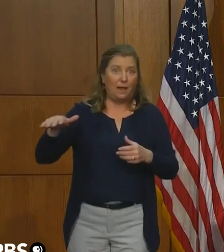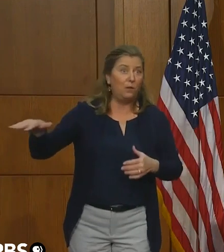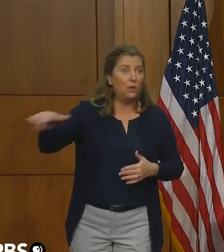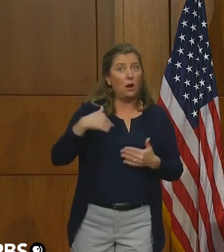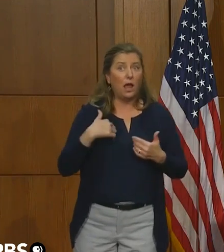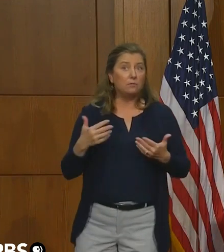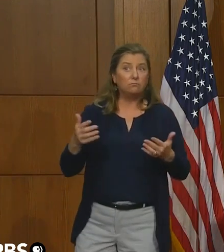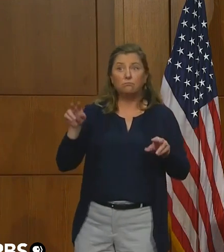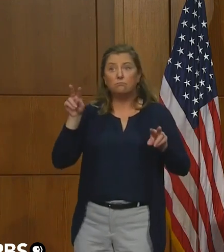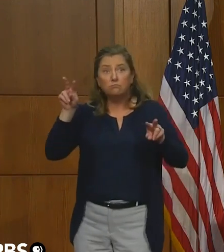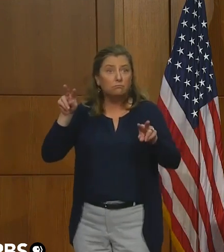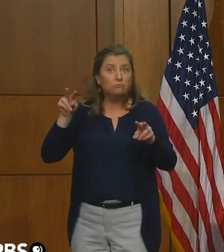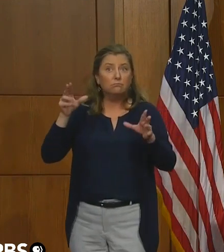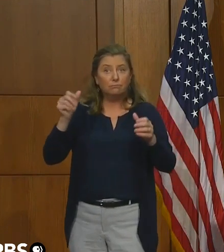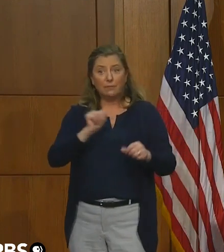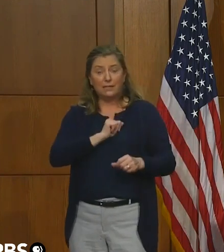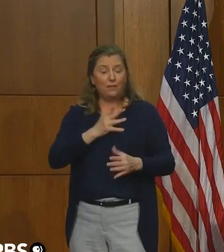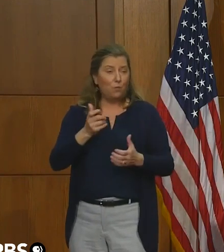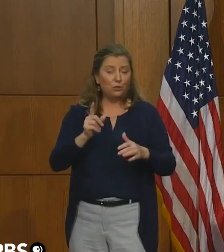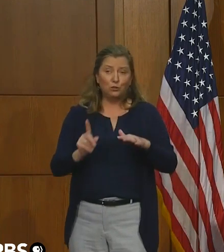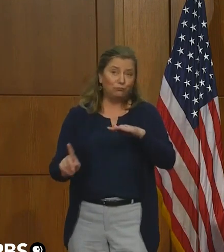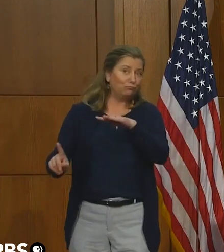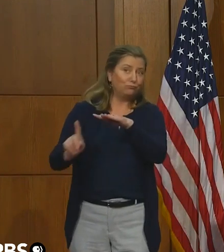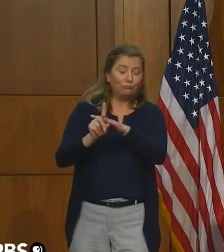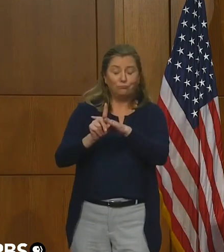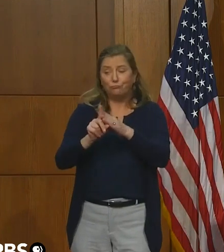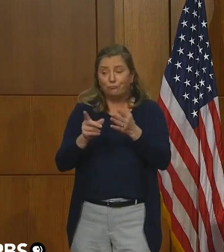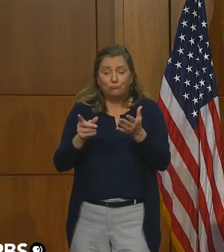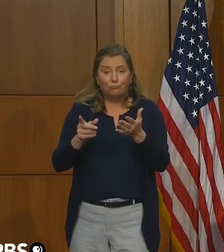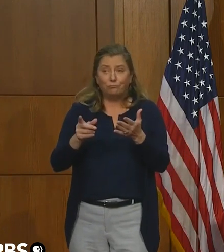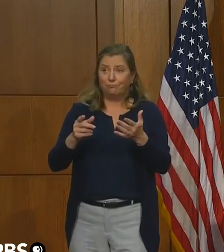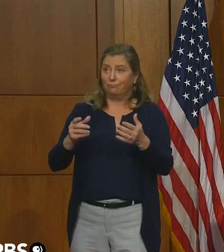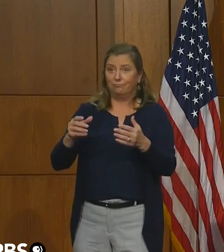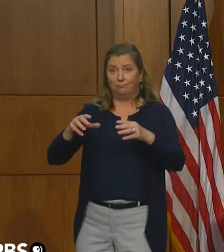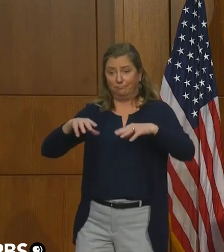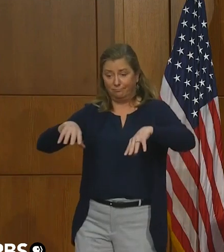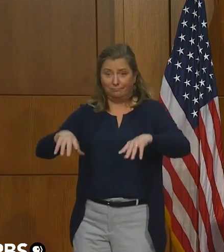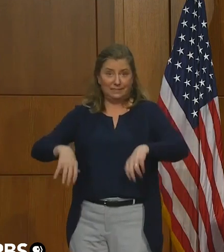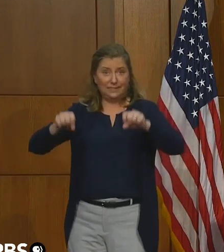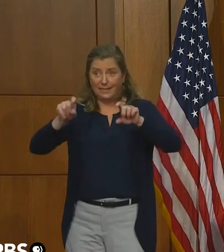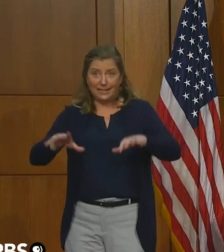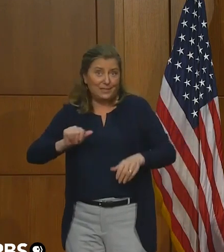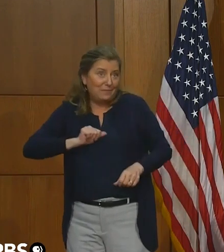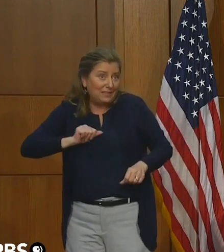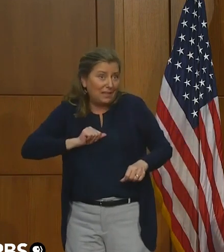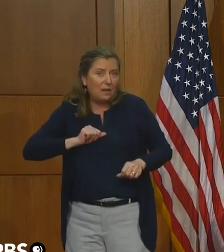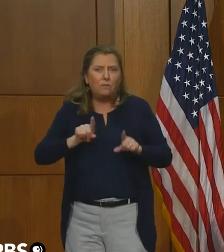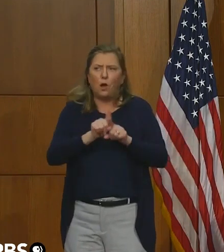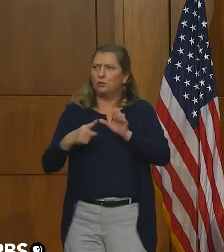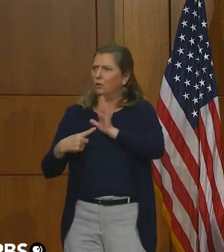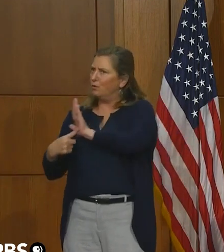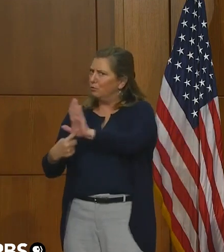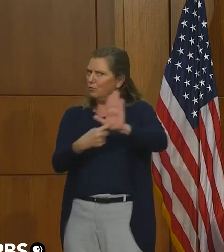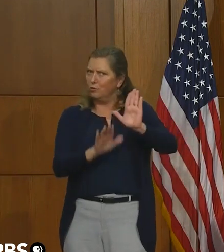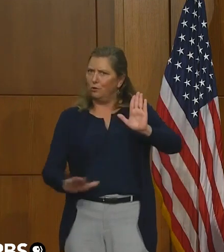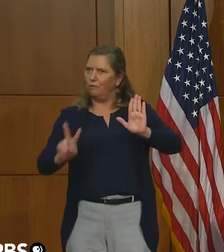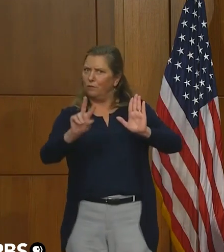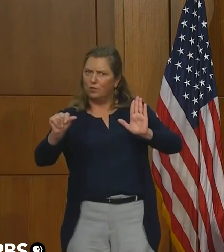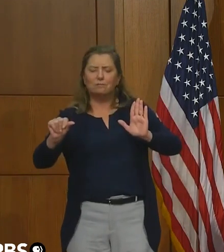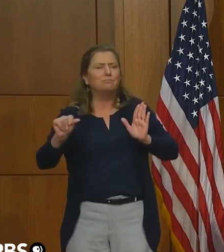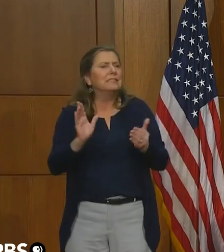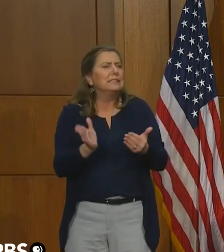look forward to going to one of those sites in the near future, Mel, being tested, and also demonstrating to the rest of Virginians